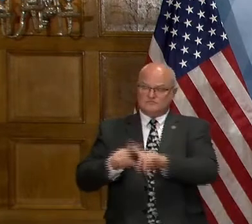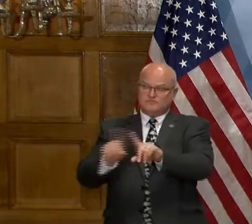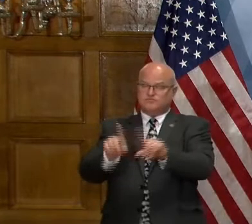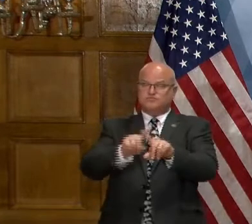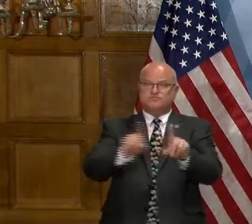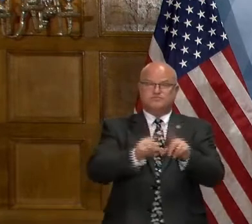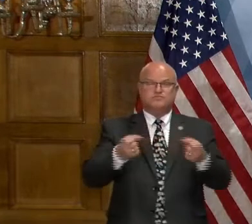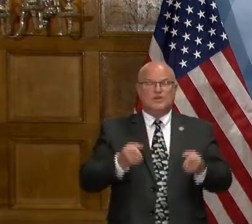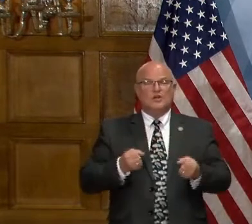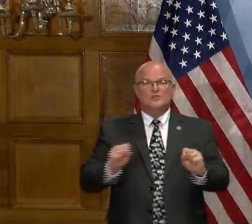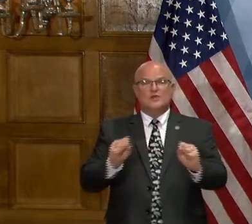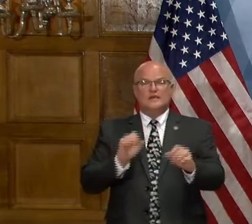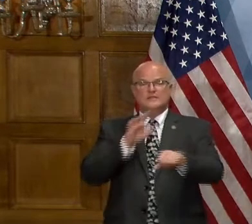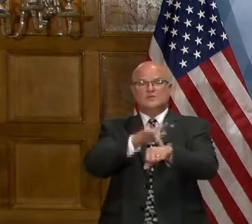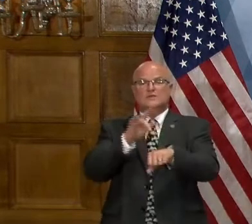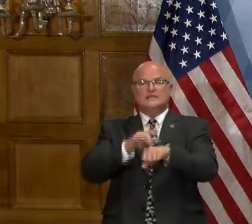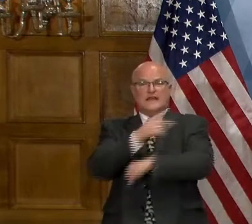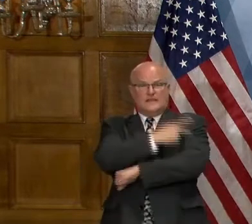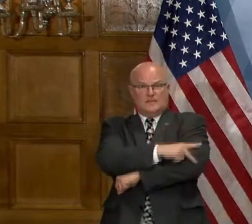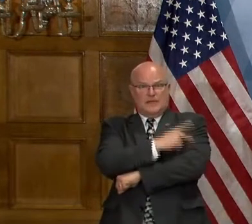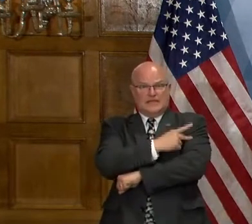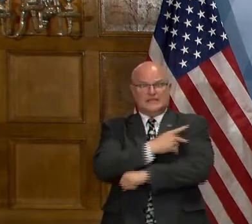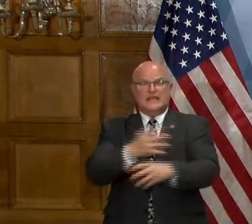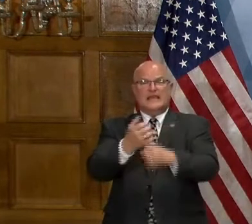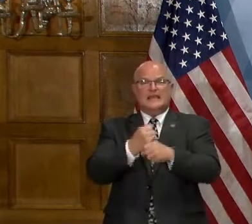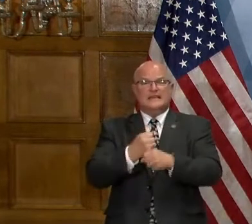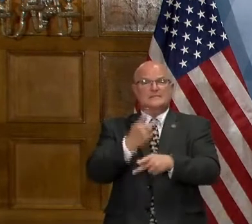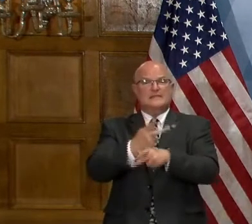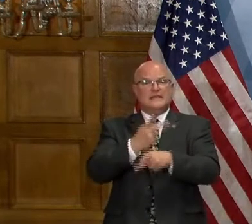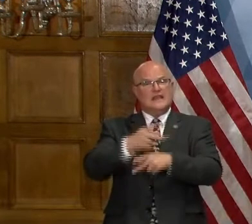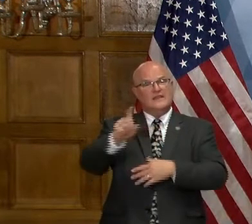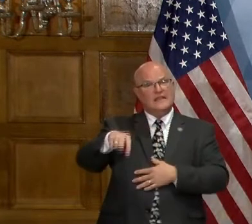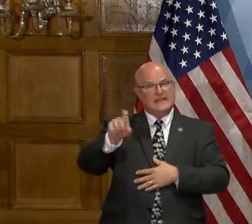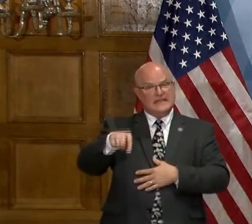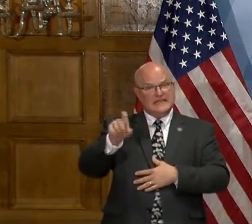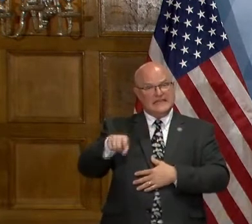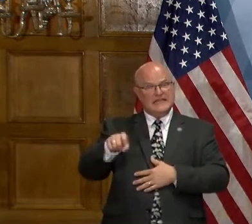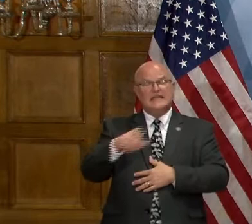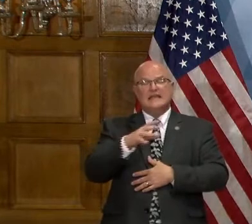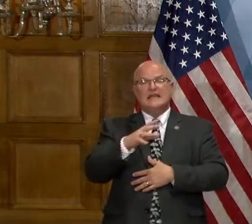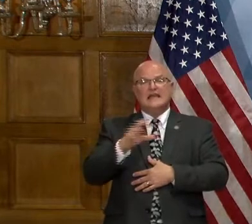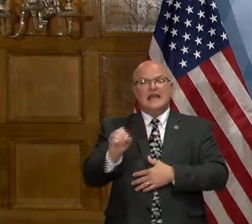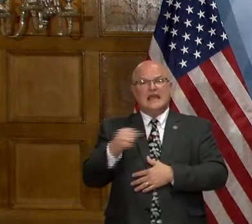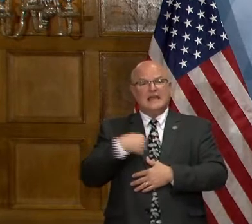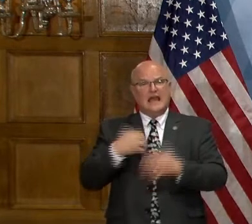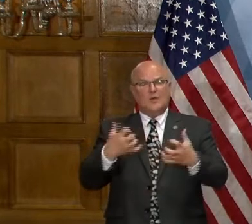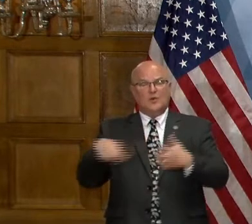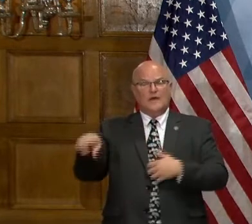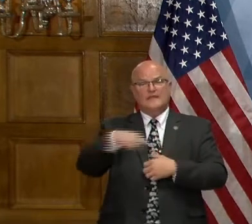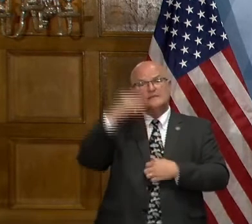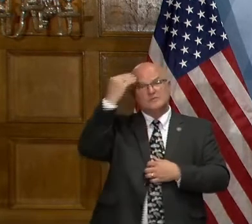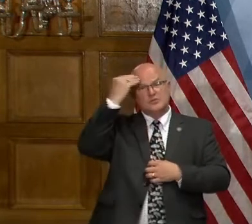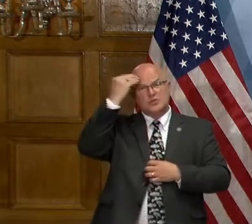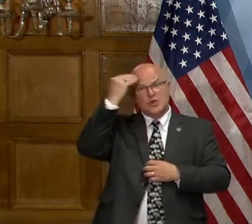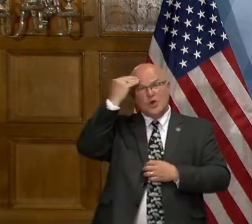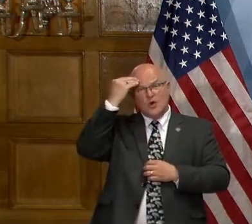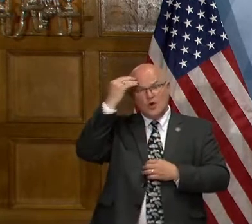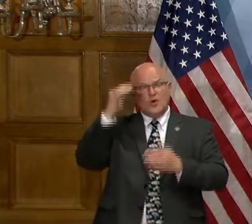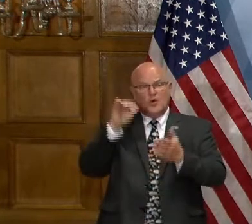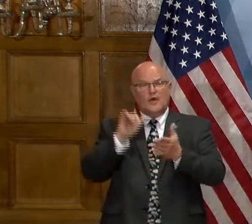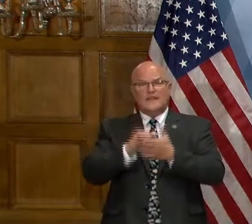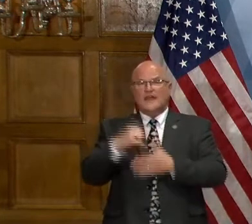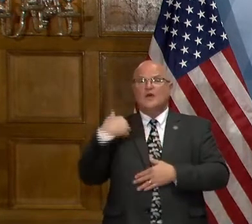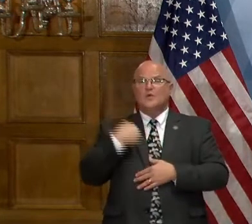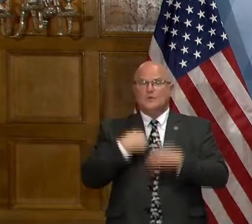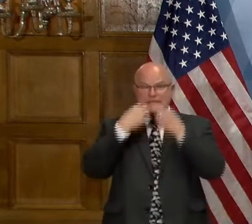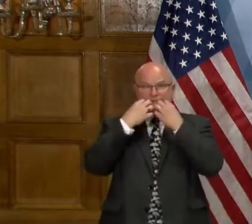trying to reach out to their patients and get them the care that they need, and I want them to know that we